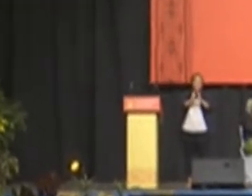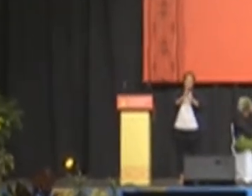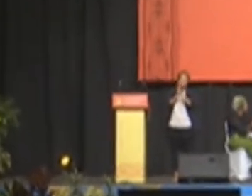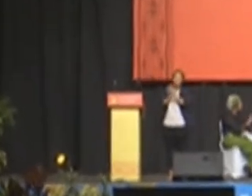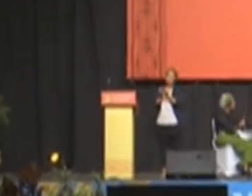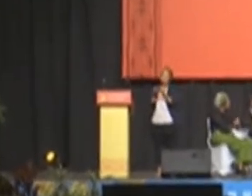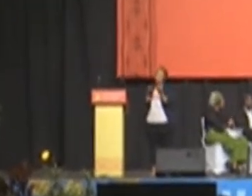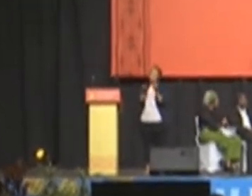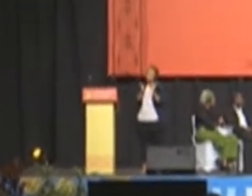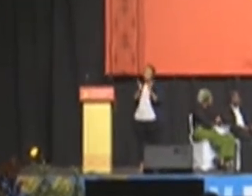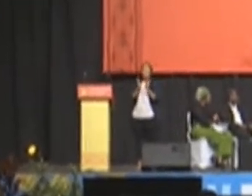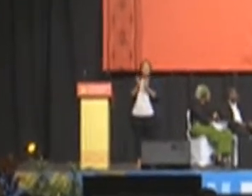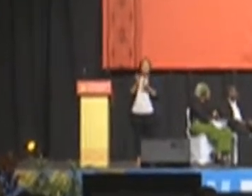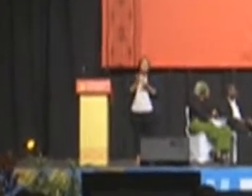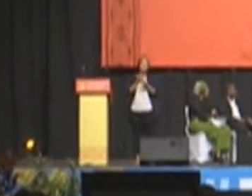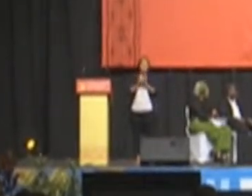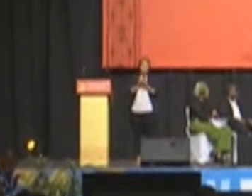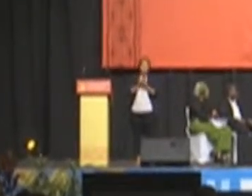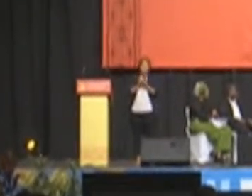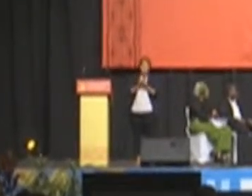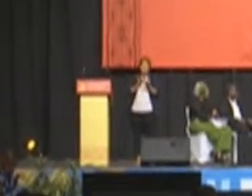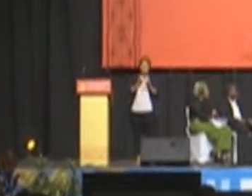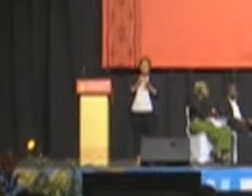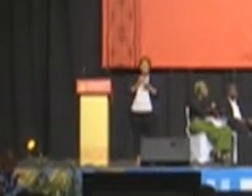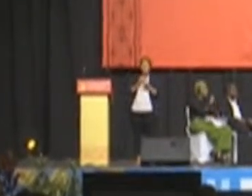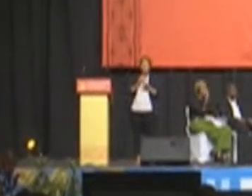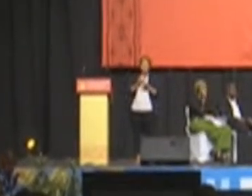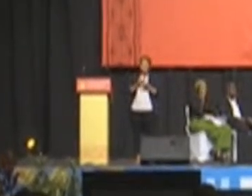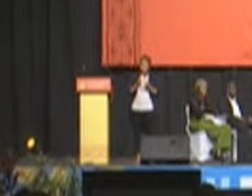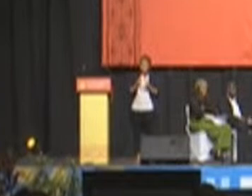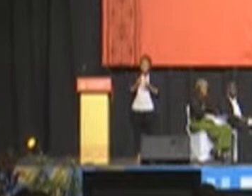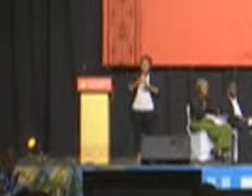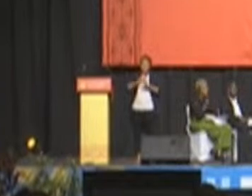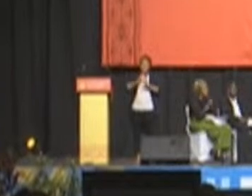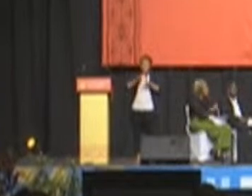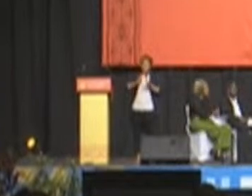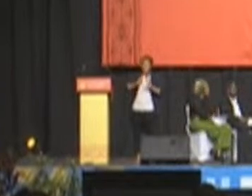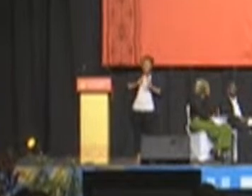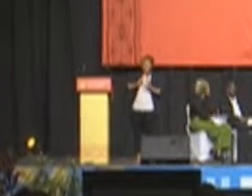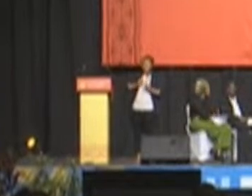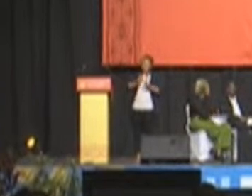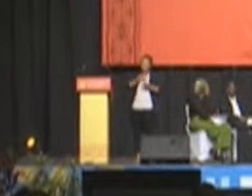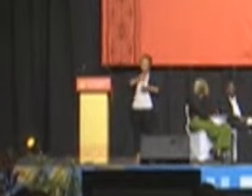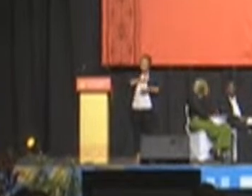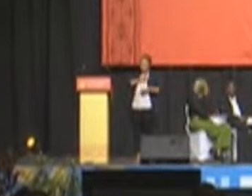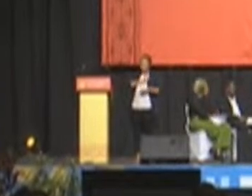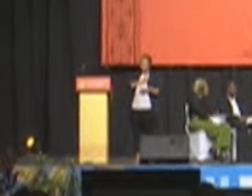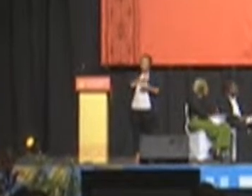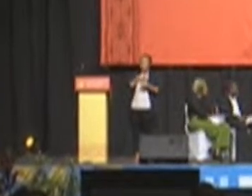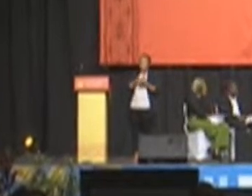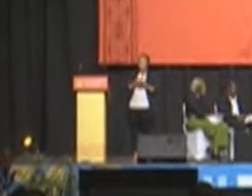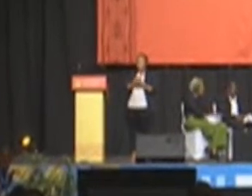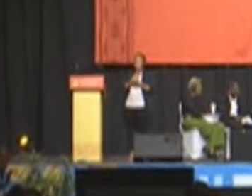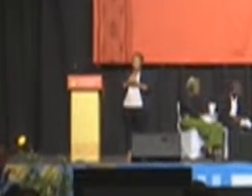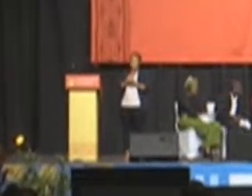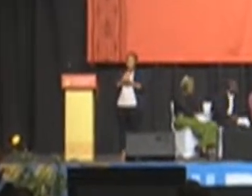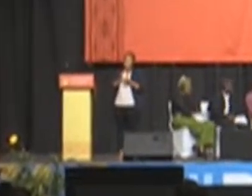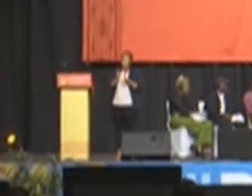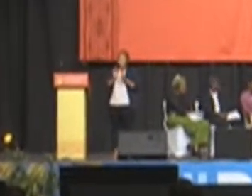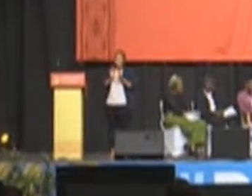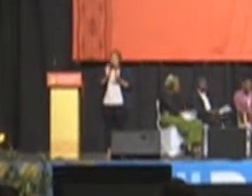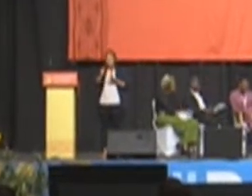just truncate our responses as best as possible, because thereafter we're going to take questions and answers from the floor. Millie? Yeah, thank